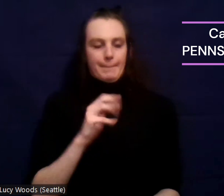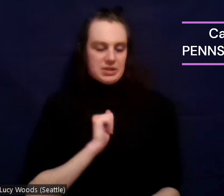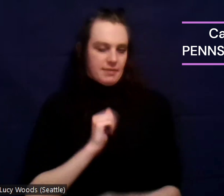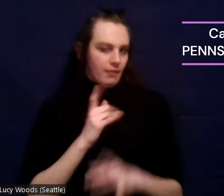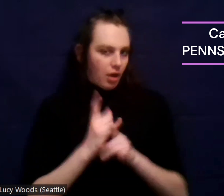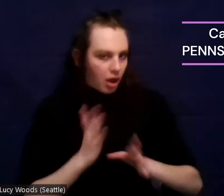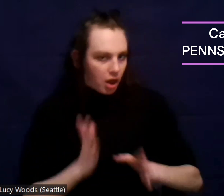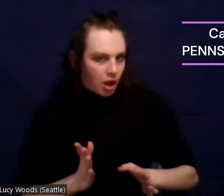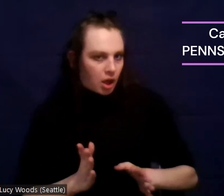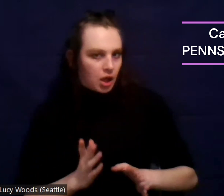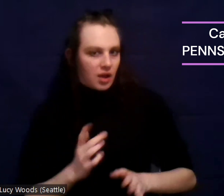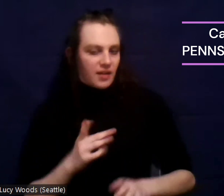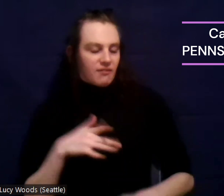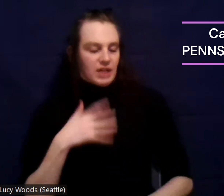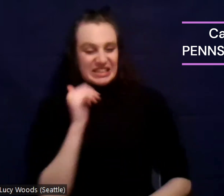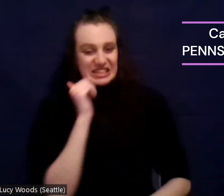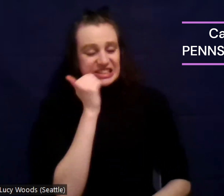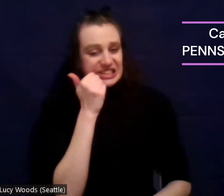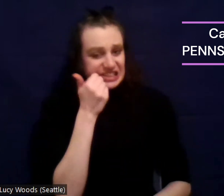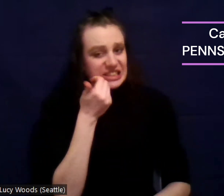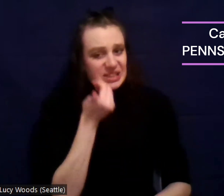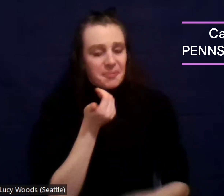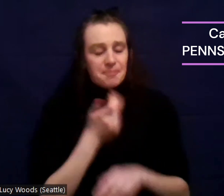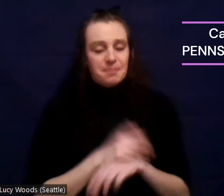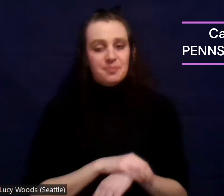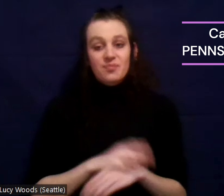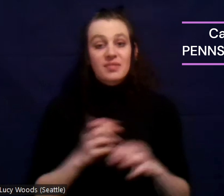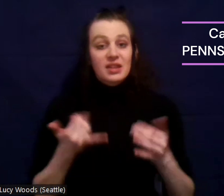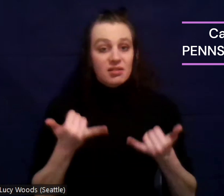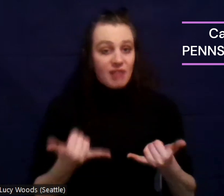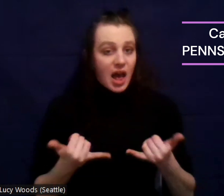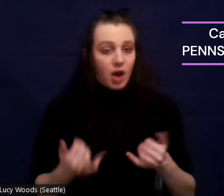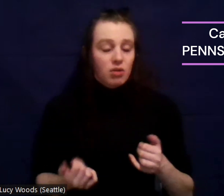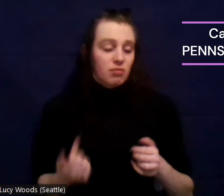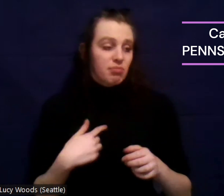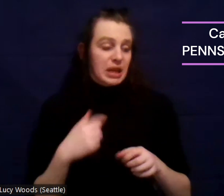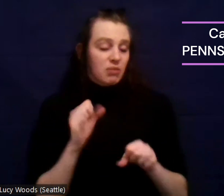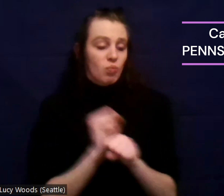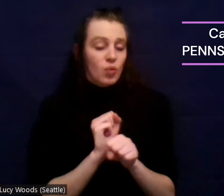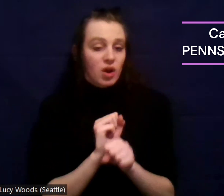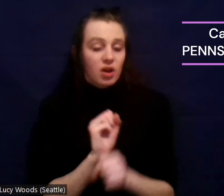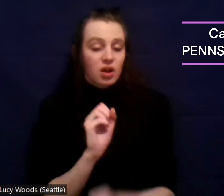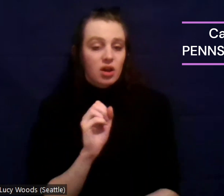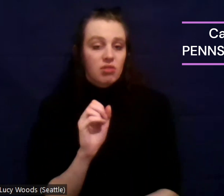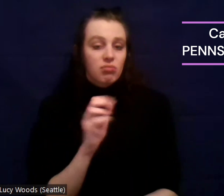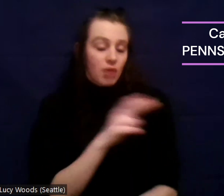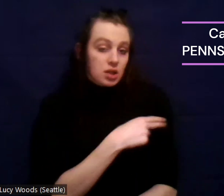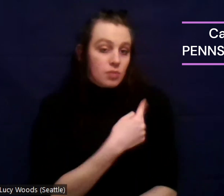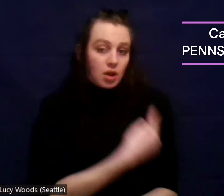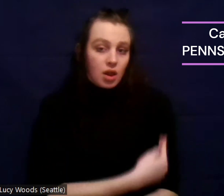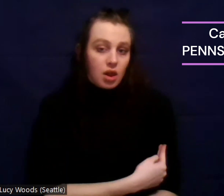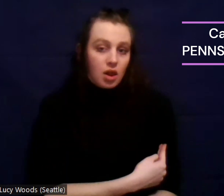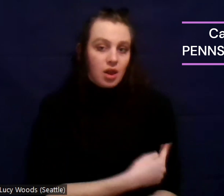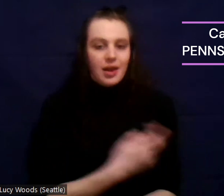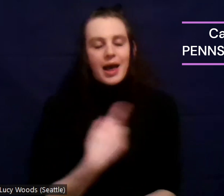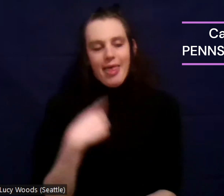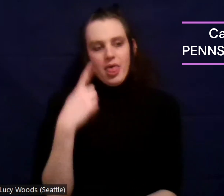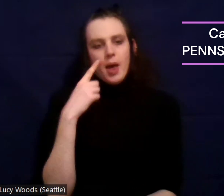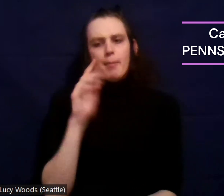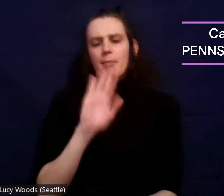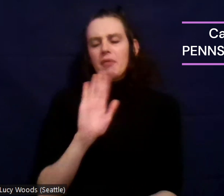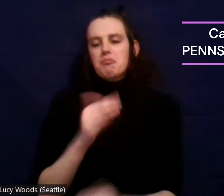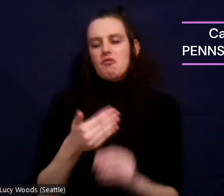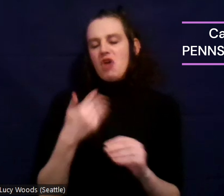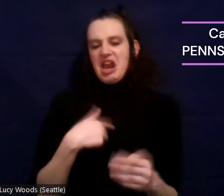And now I've had experiences working at an inpatient hospital, even though I never went to inpatient psych for mental